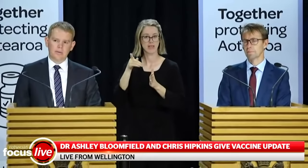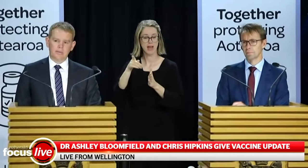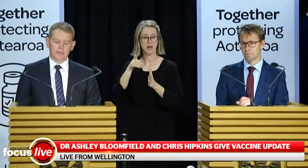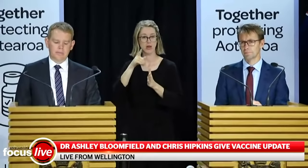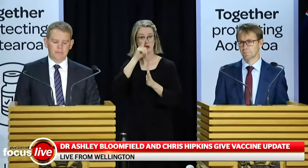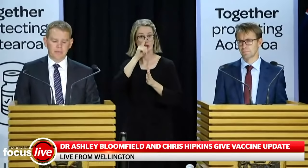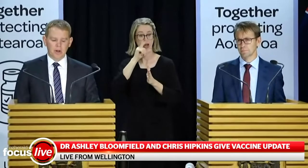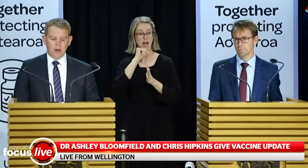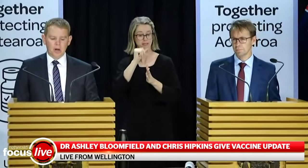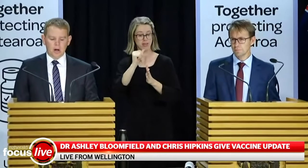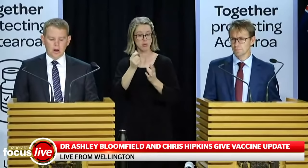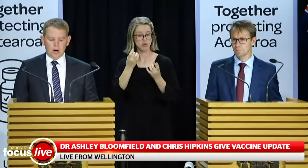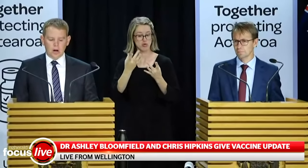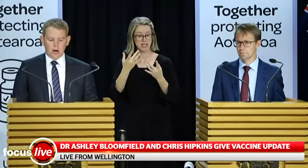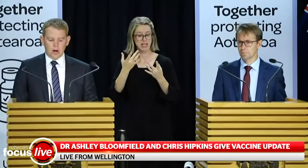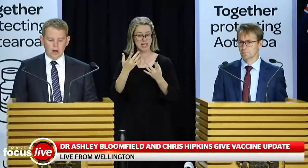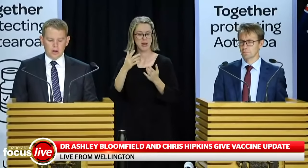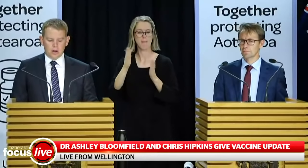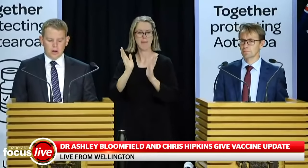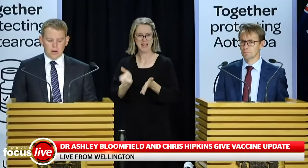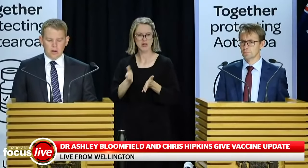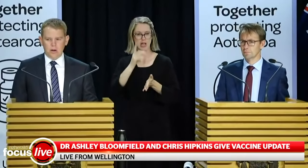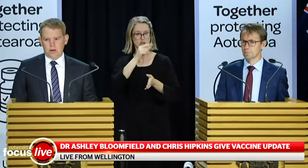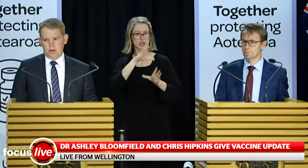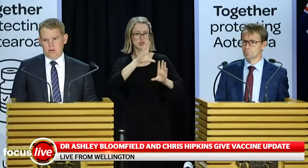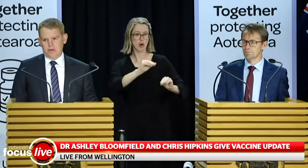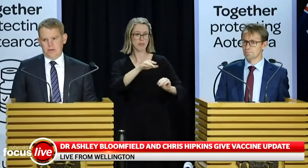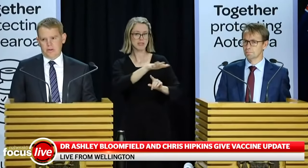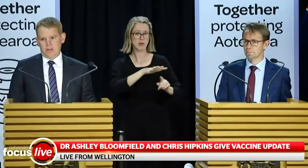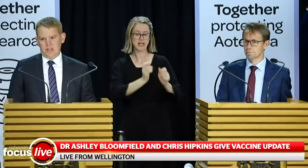prevented this from happening in terms of, I suppose,